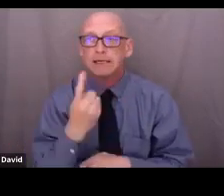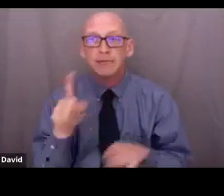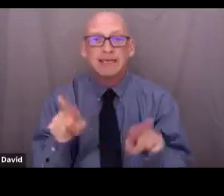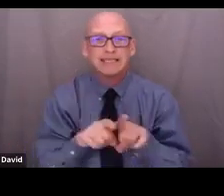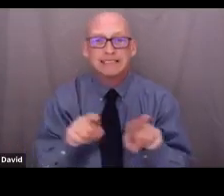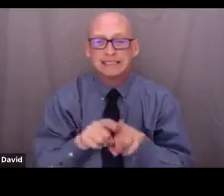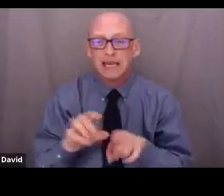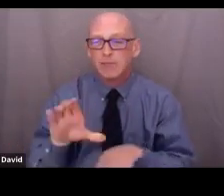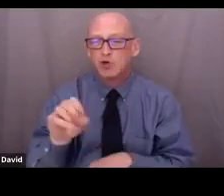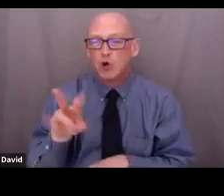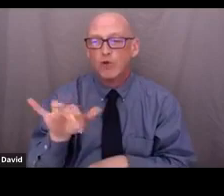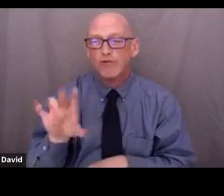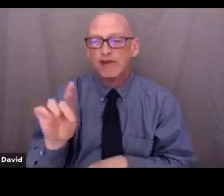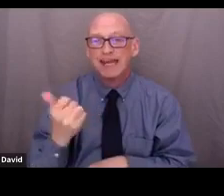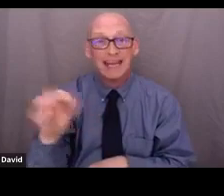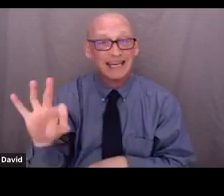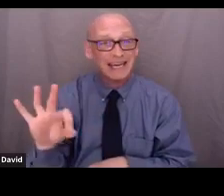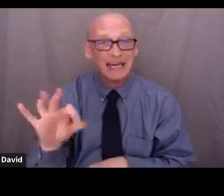going to,